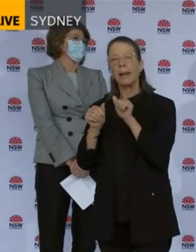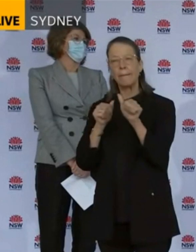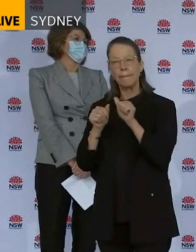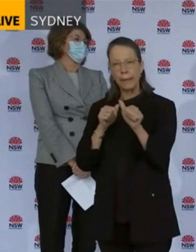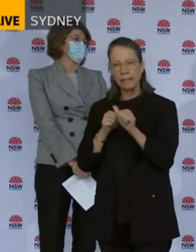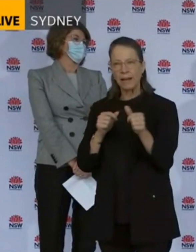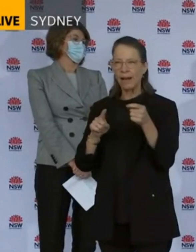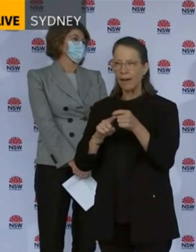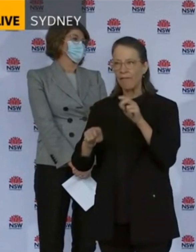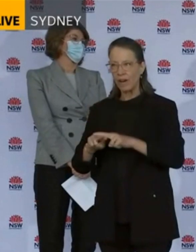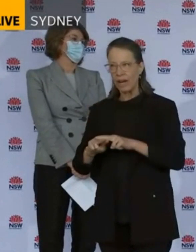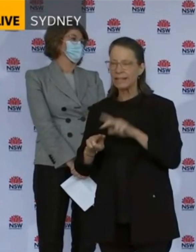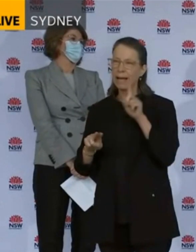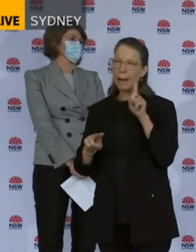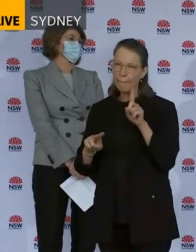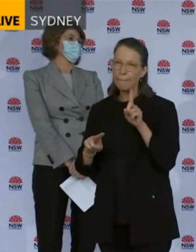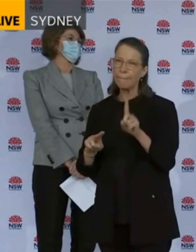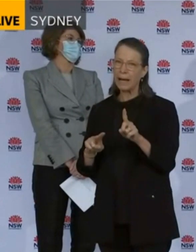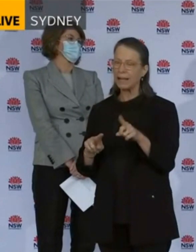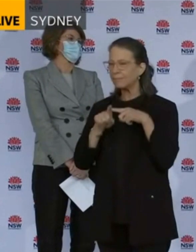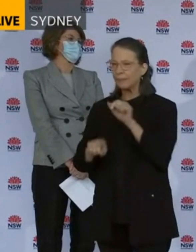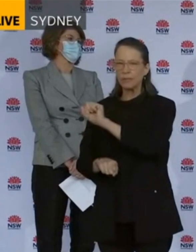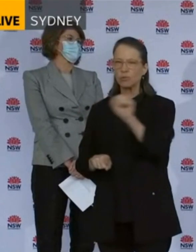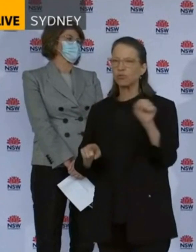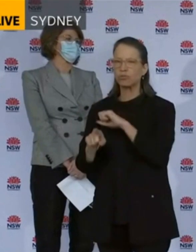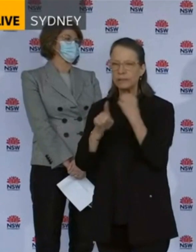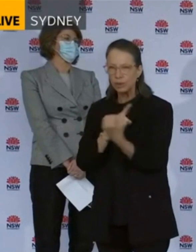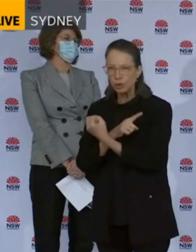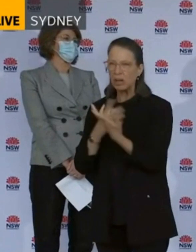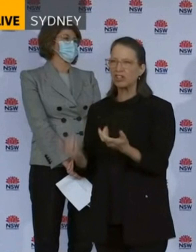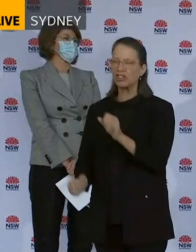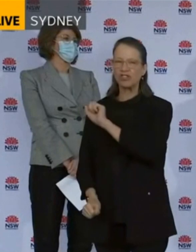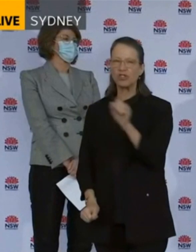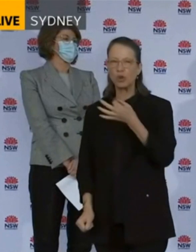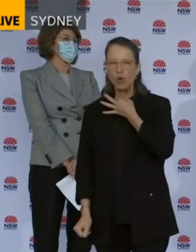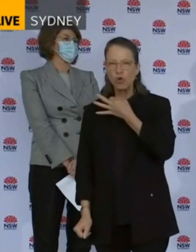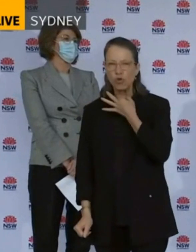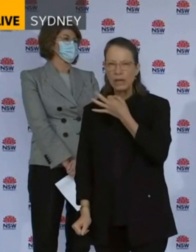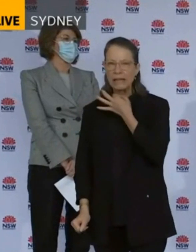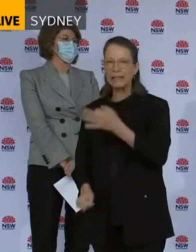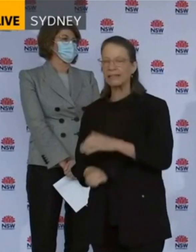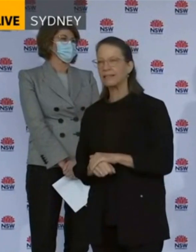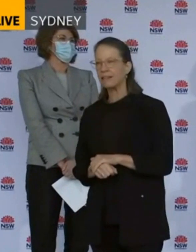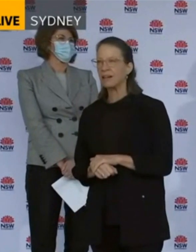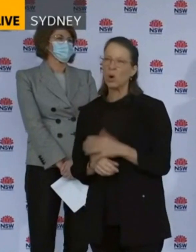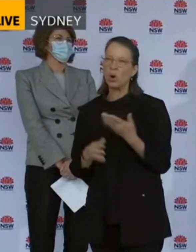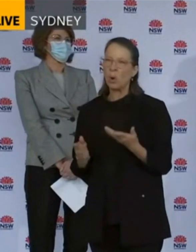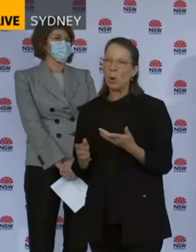is influenced by people's individual circumstances, and obviously it can also change in terms of different